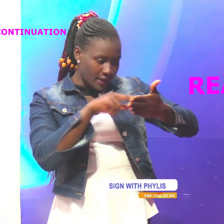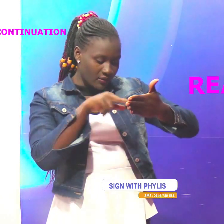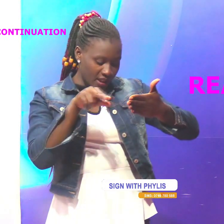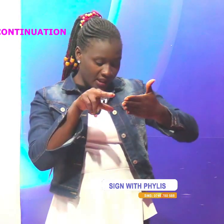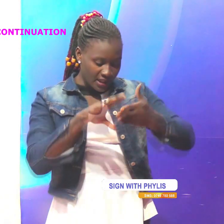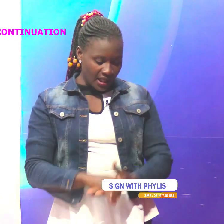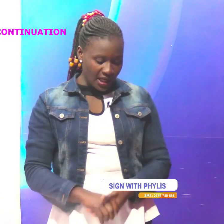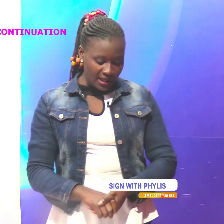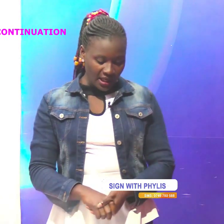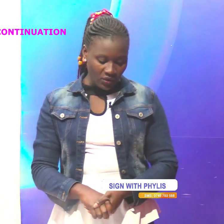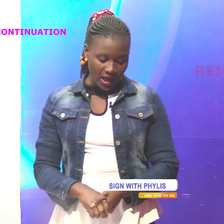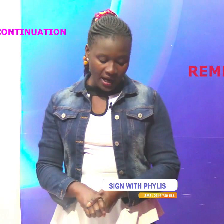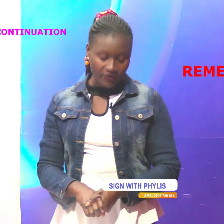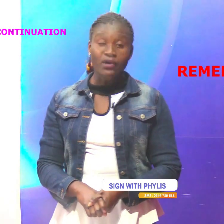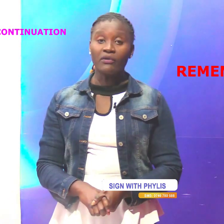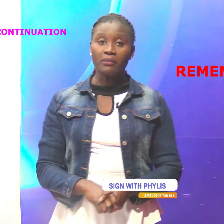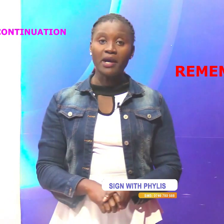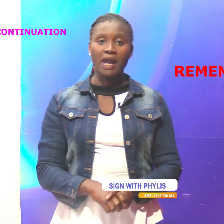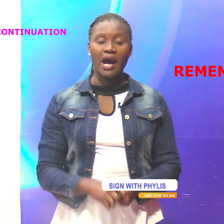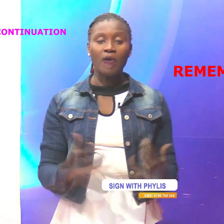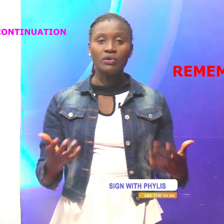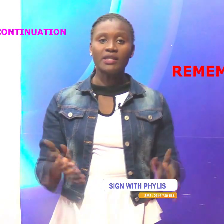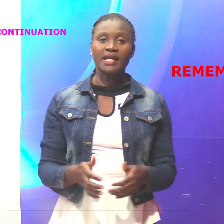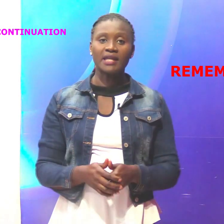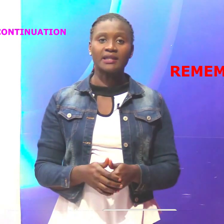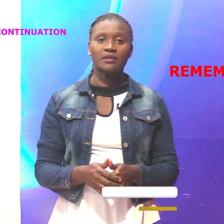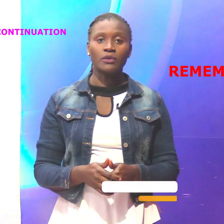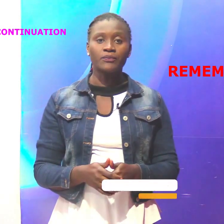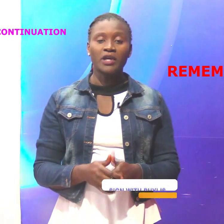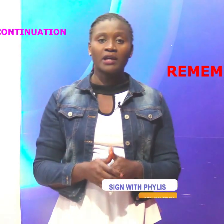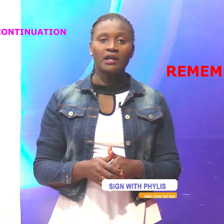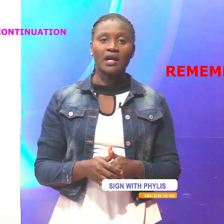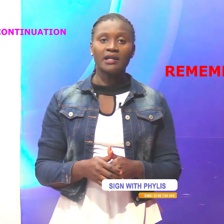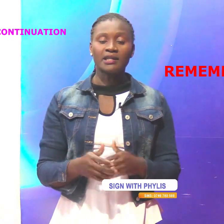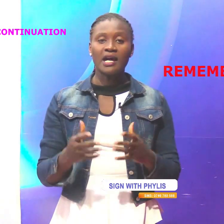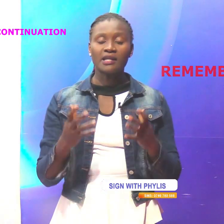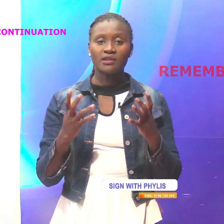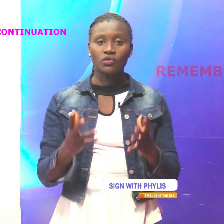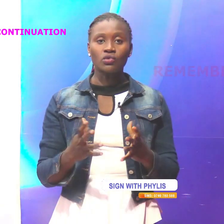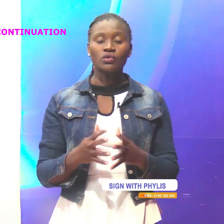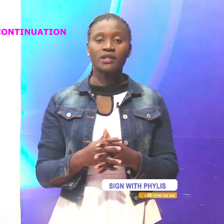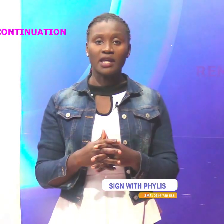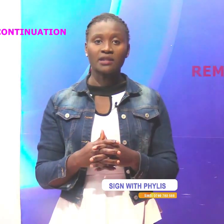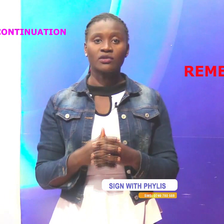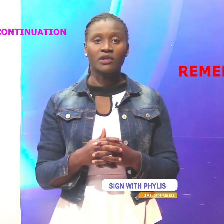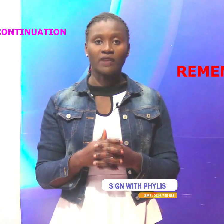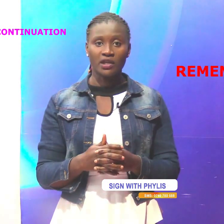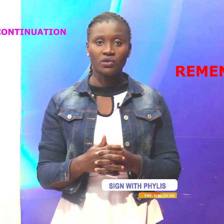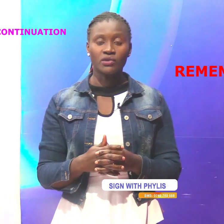read. And then we have remember. How do we sign it? So it has two signs or the variation. So